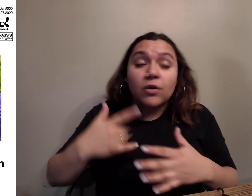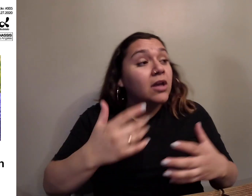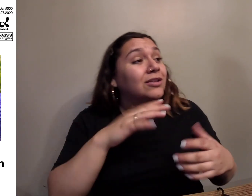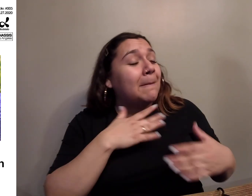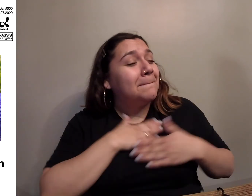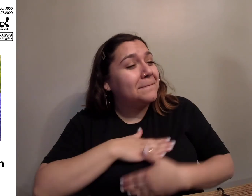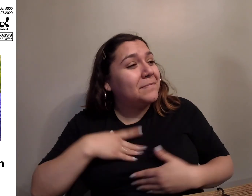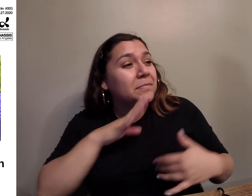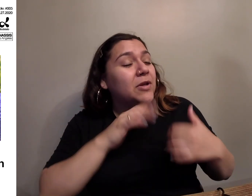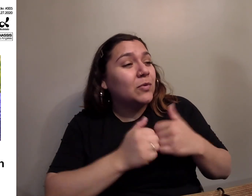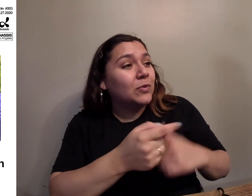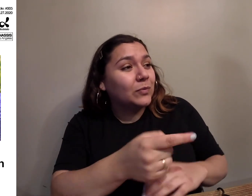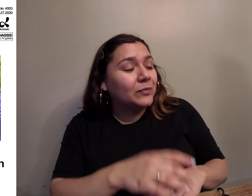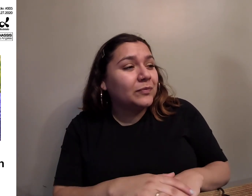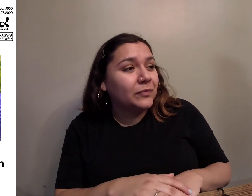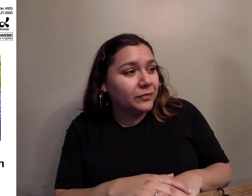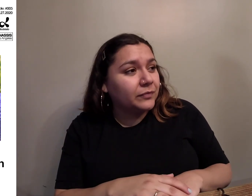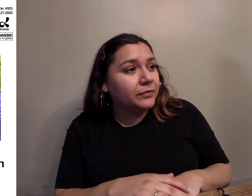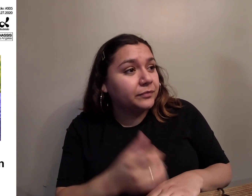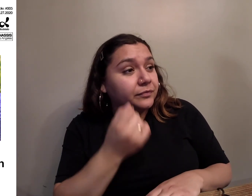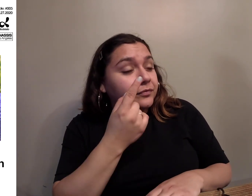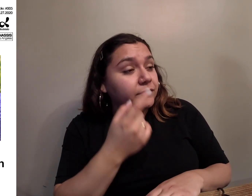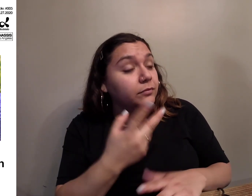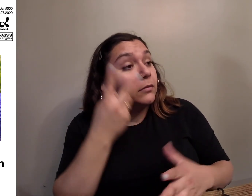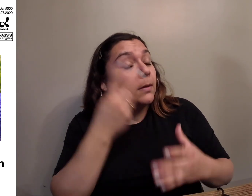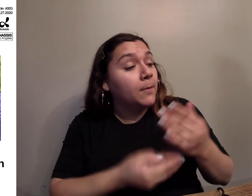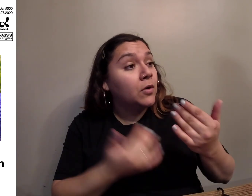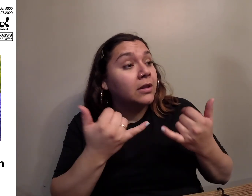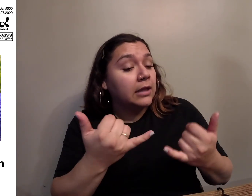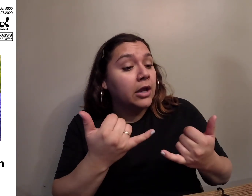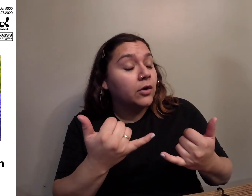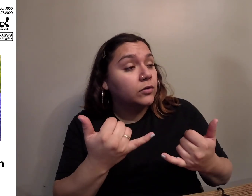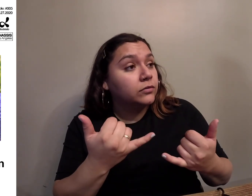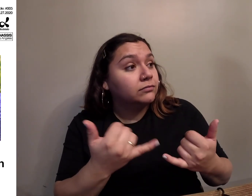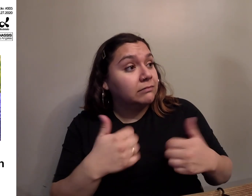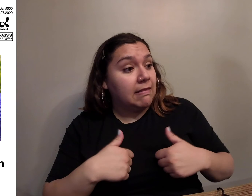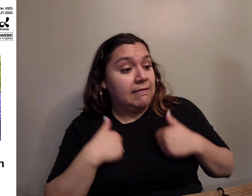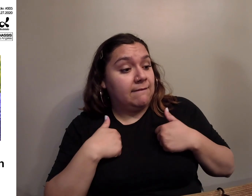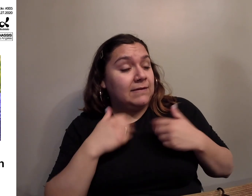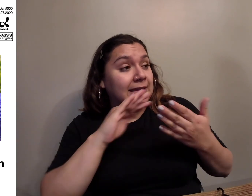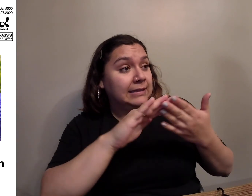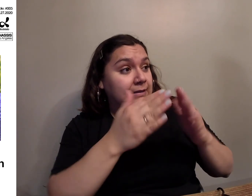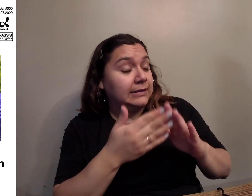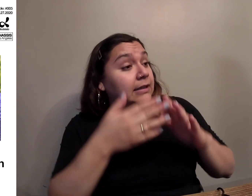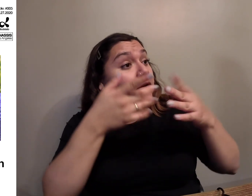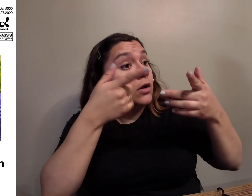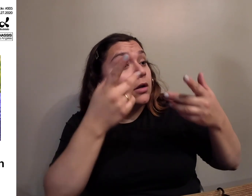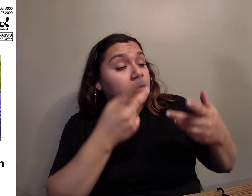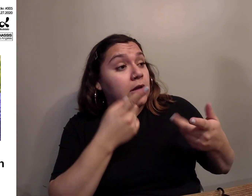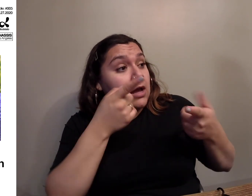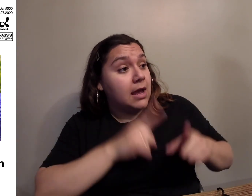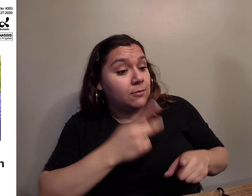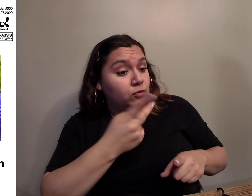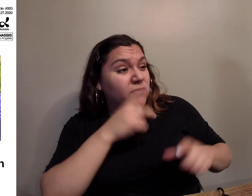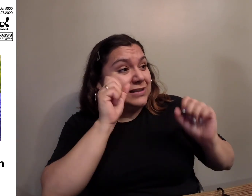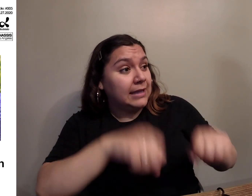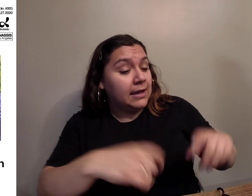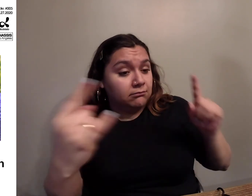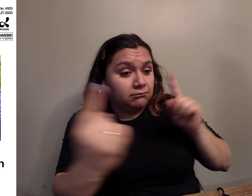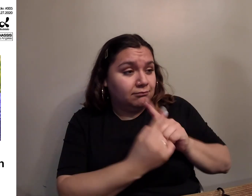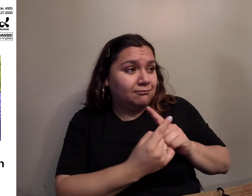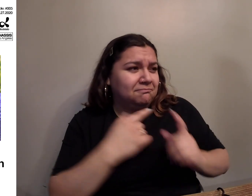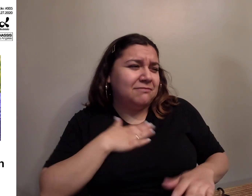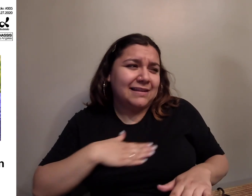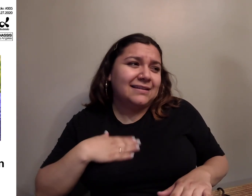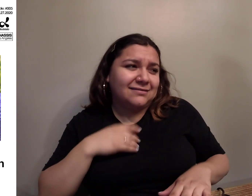pleasure to speak to you, and given that we both now, for the moment, live in the city, when we can get together, let's